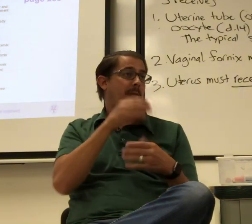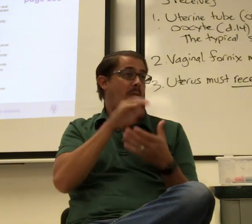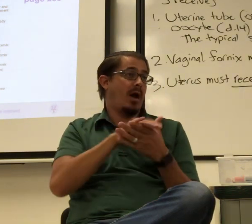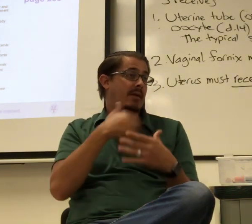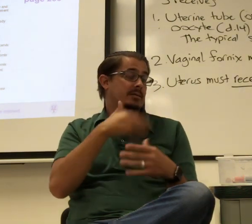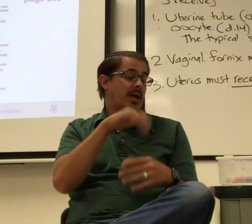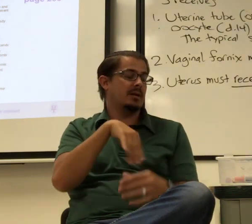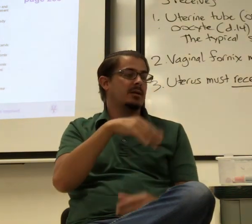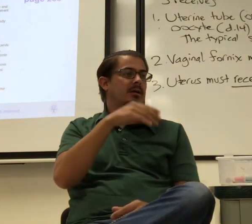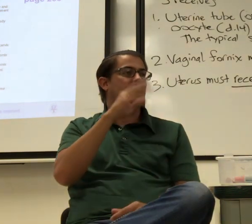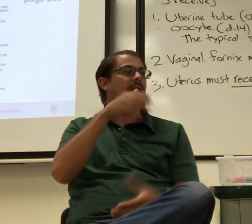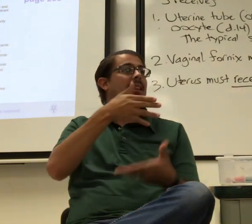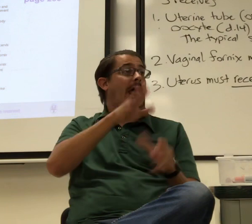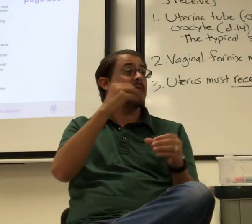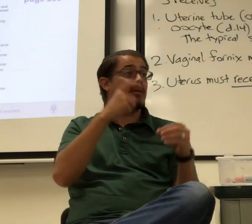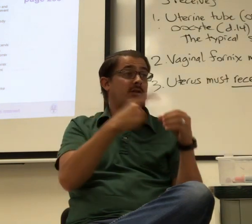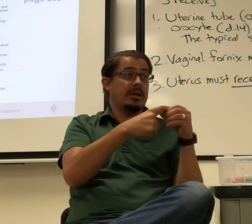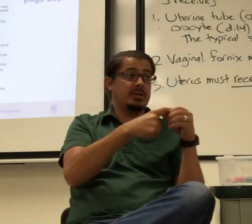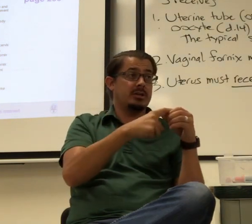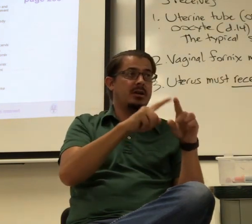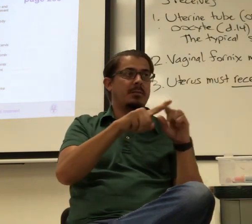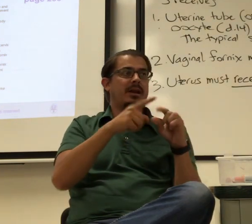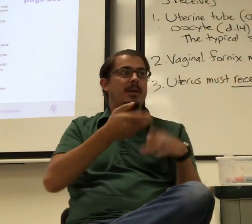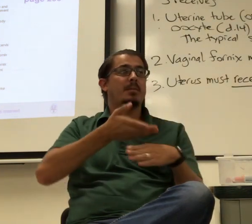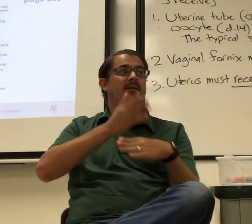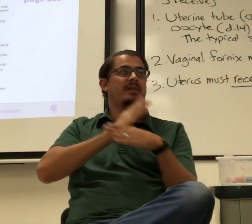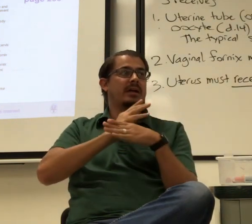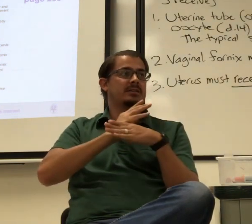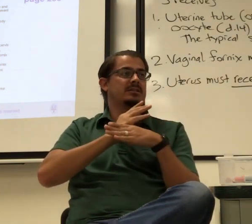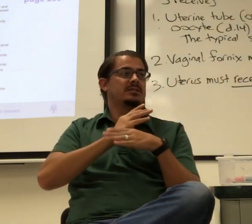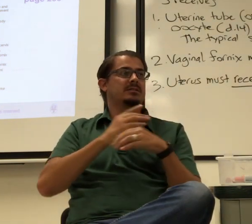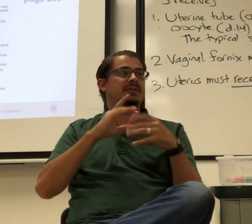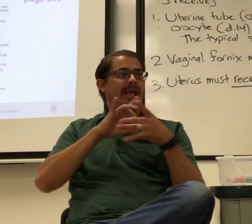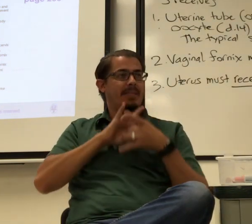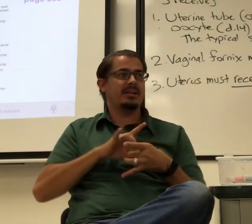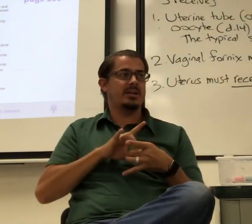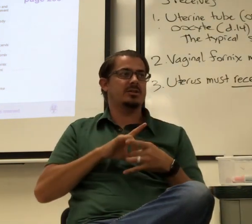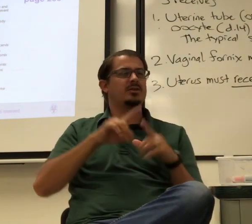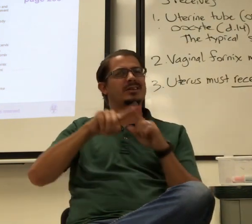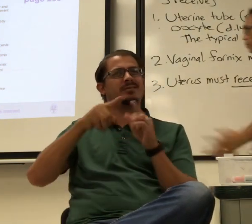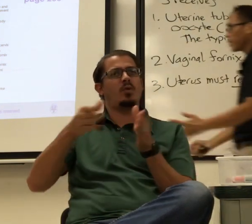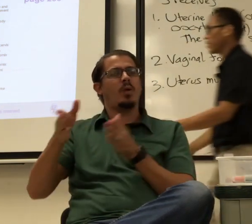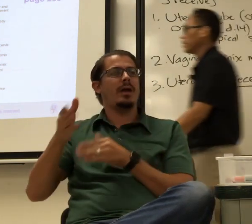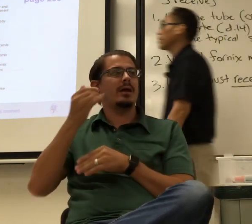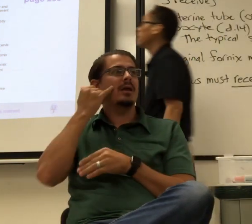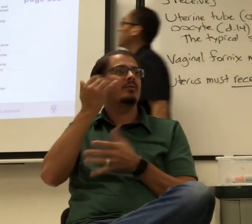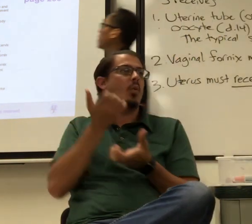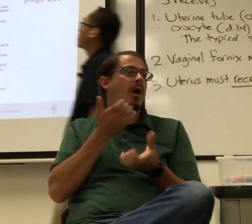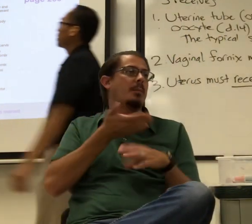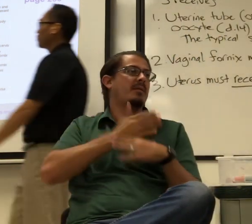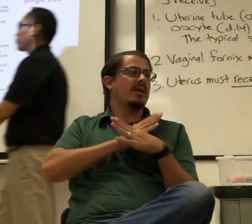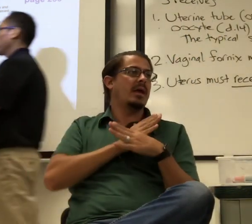for fertilization, but it will prevent implantation. So there are different ways that females, if you want to prevent